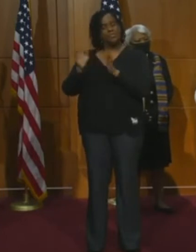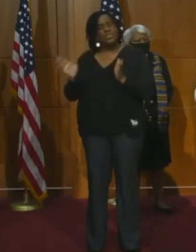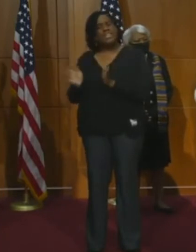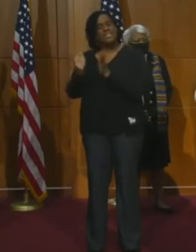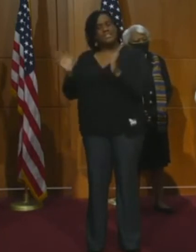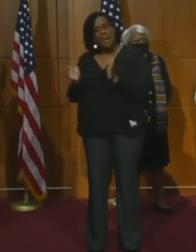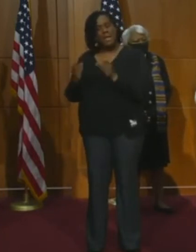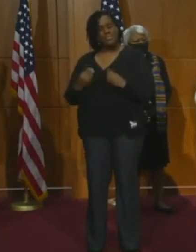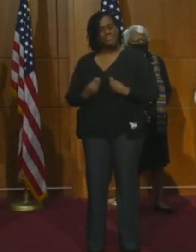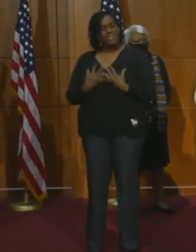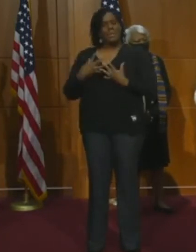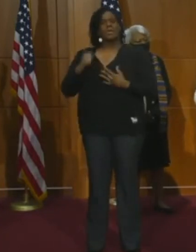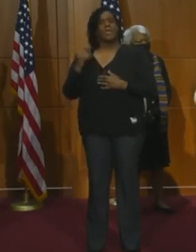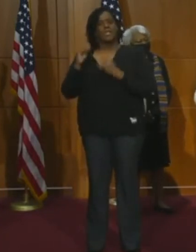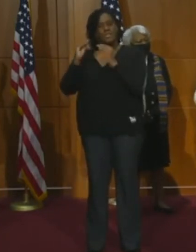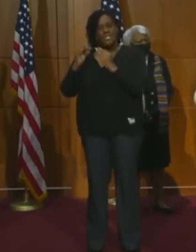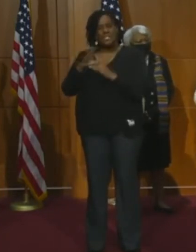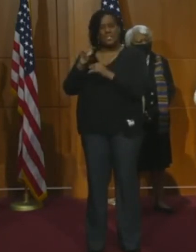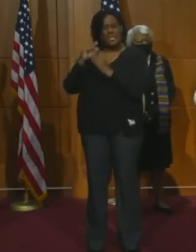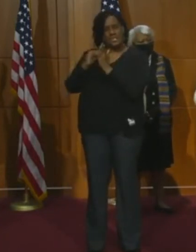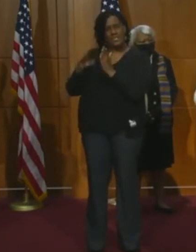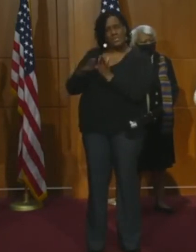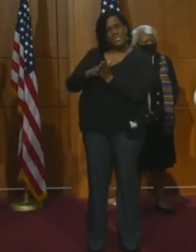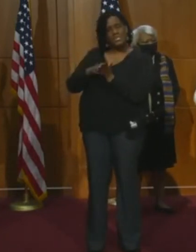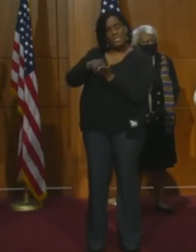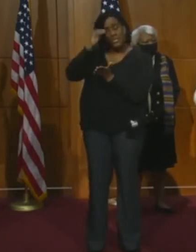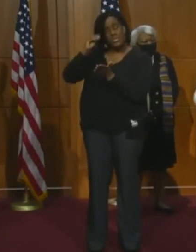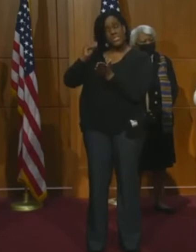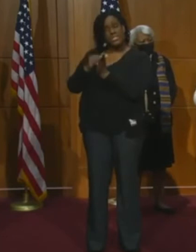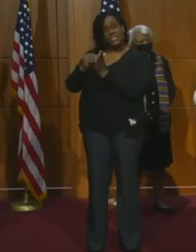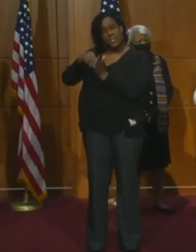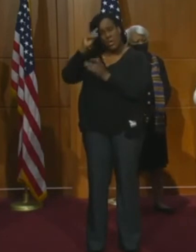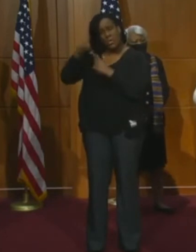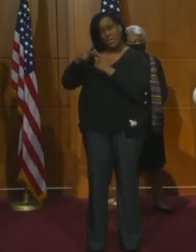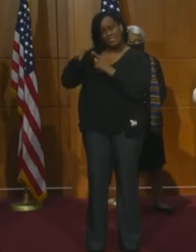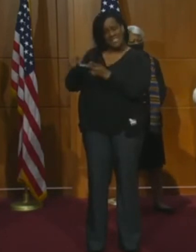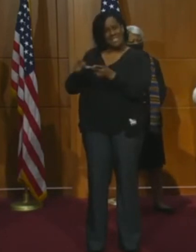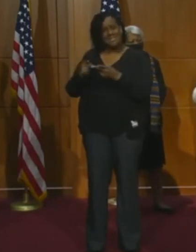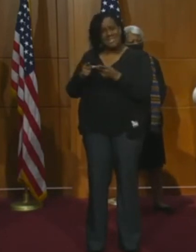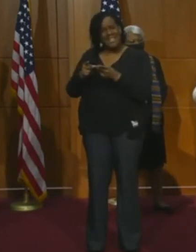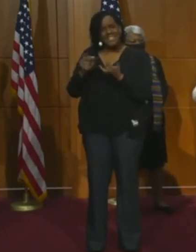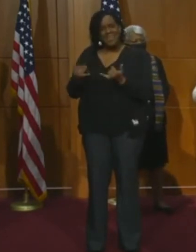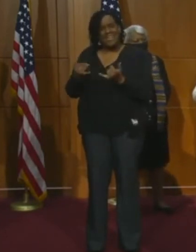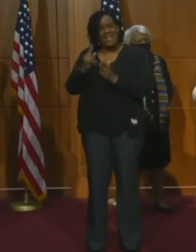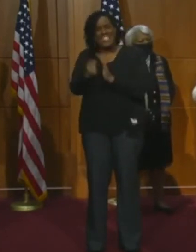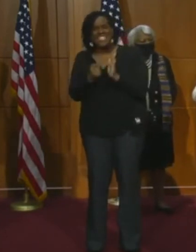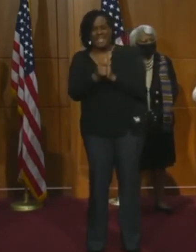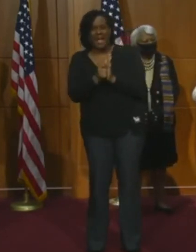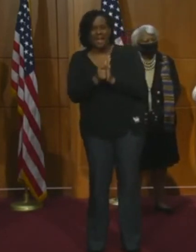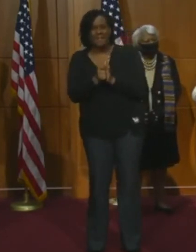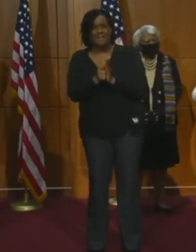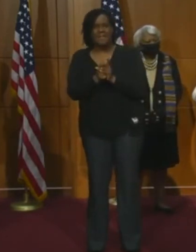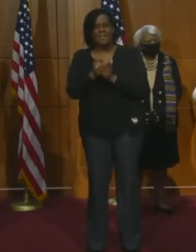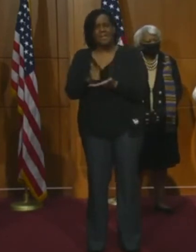others, inspire teachers and students to learn about this place, this time, will help